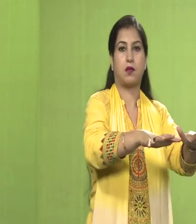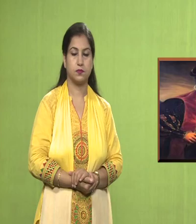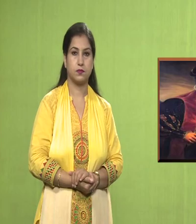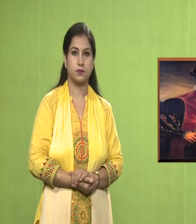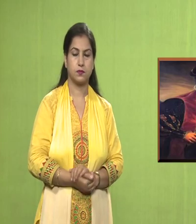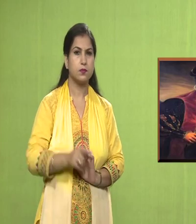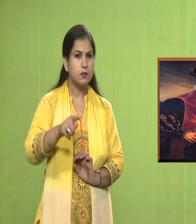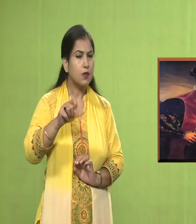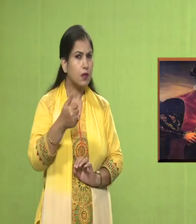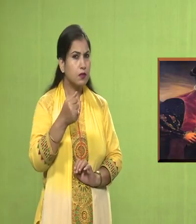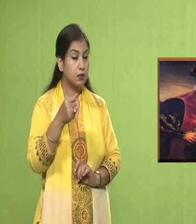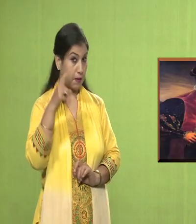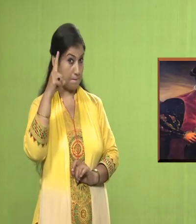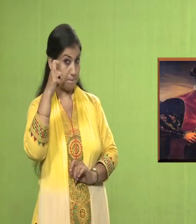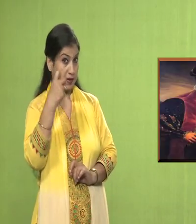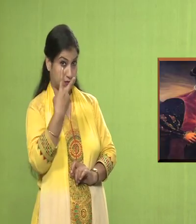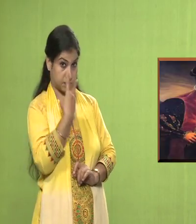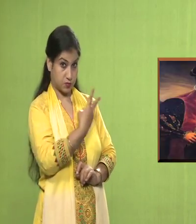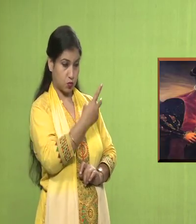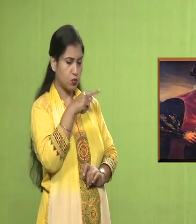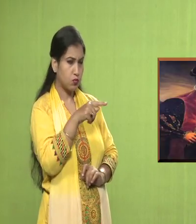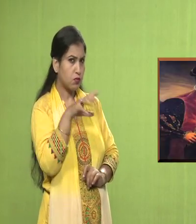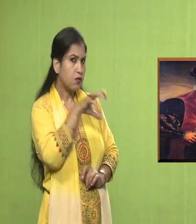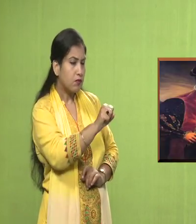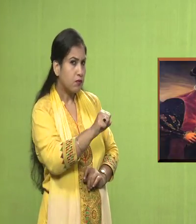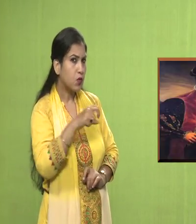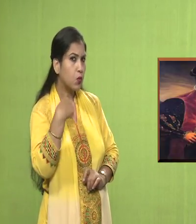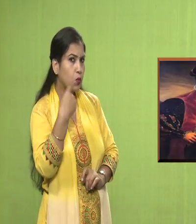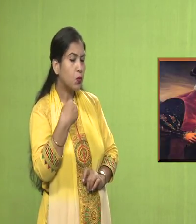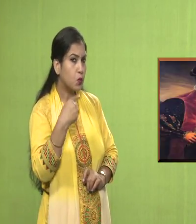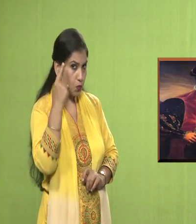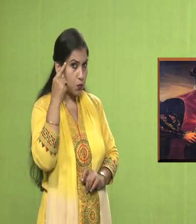Can you recognize the picture showing on your TV screen now?